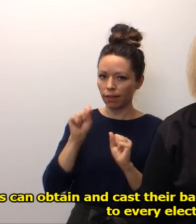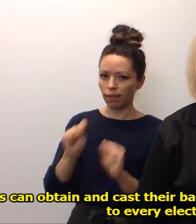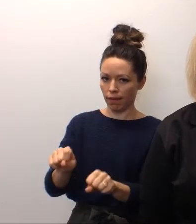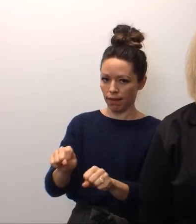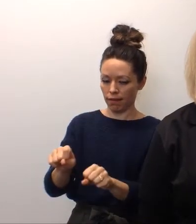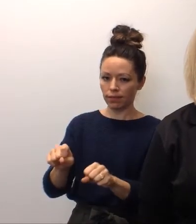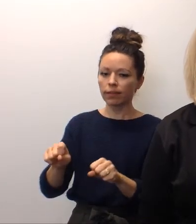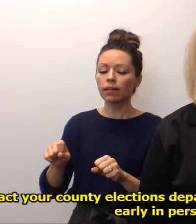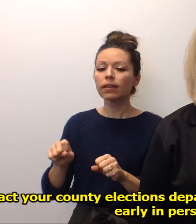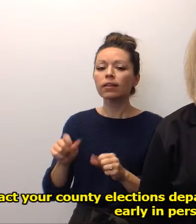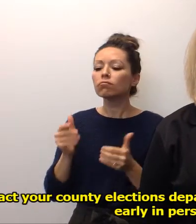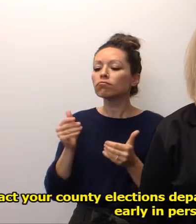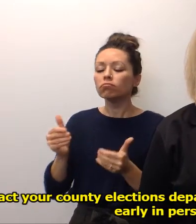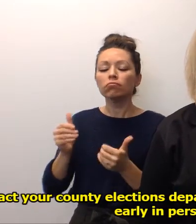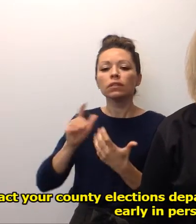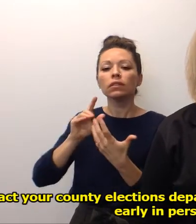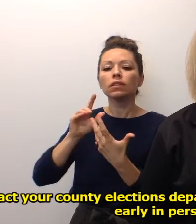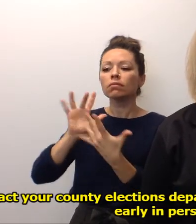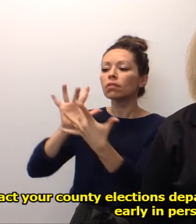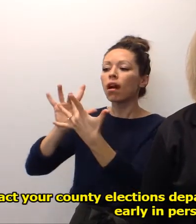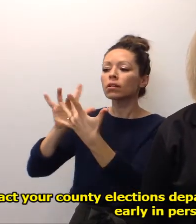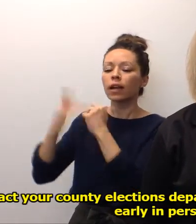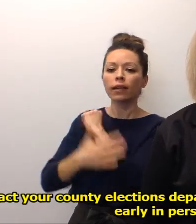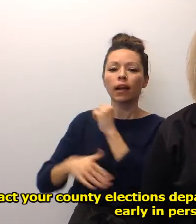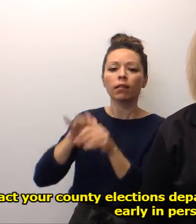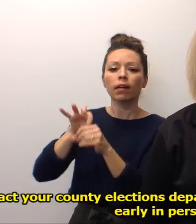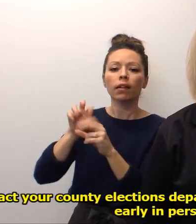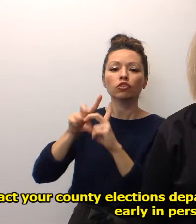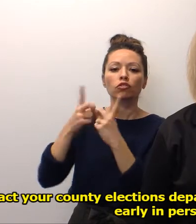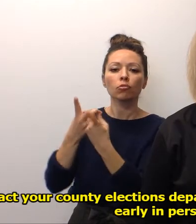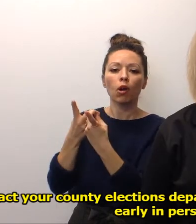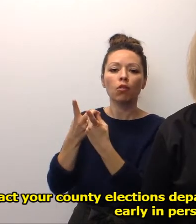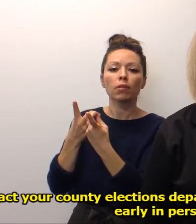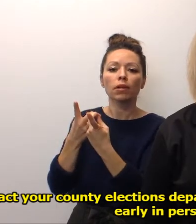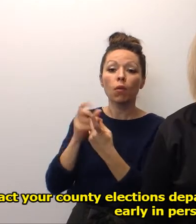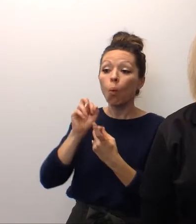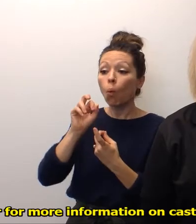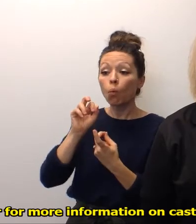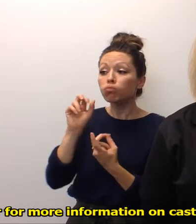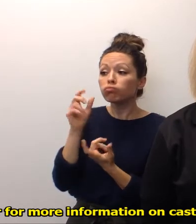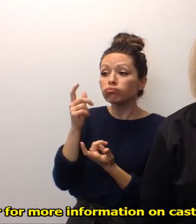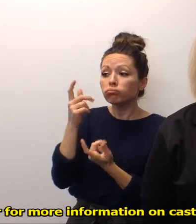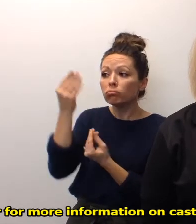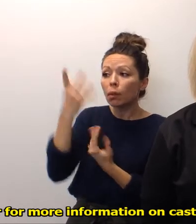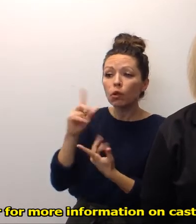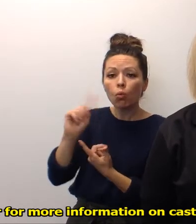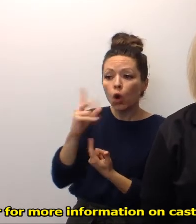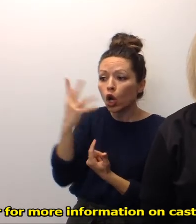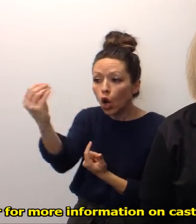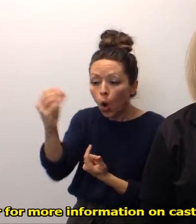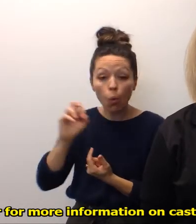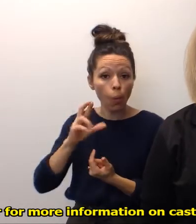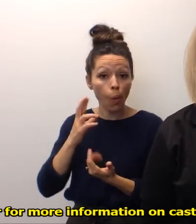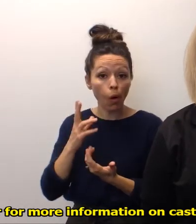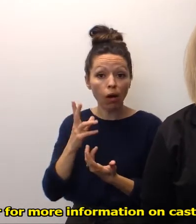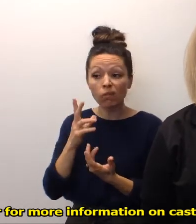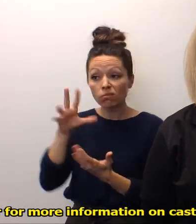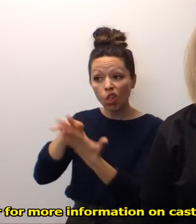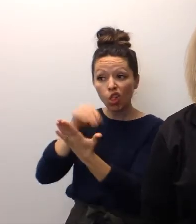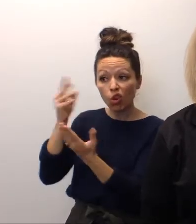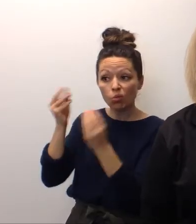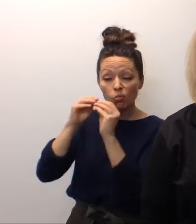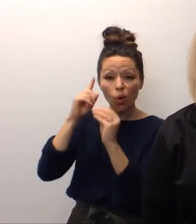election. Contact your county elections department or where to vote early in person, or for more information on casting your vote by